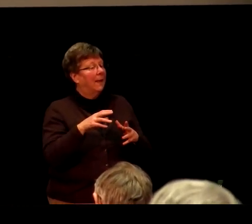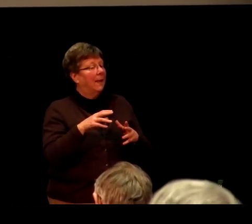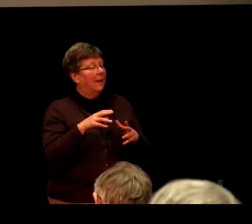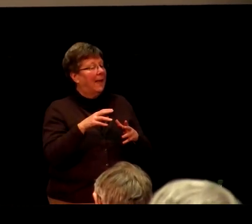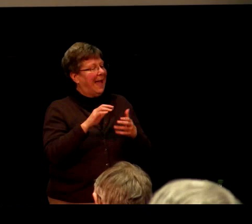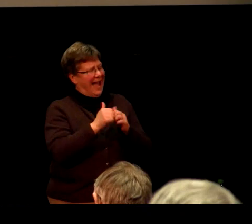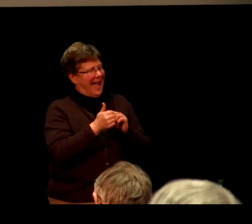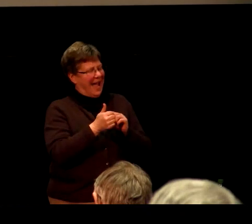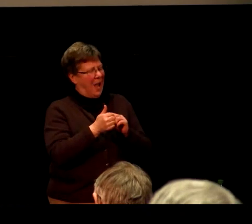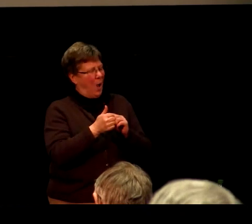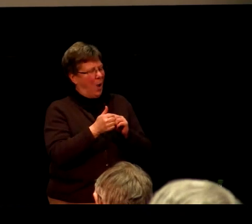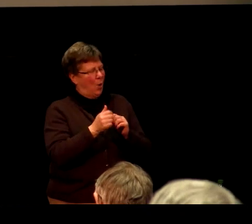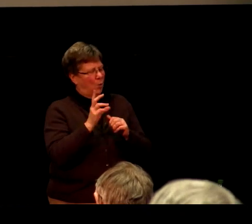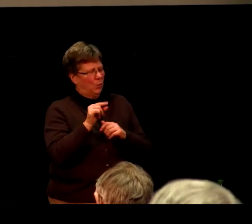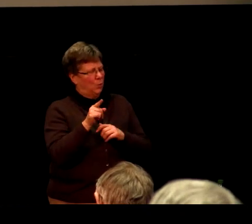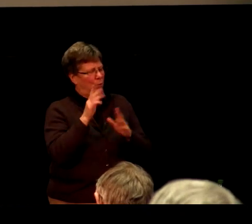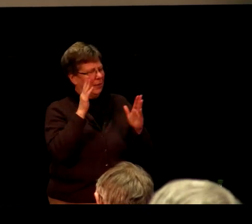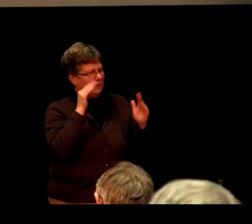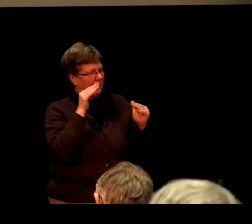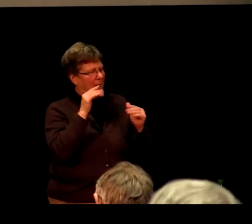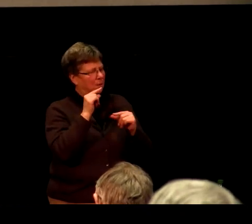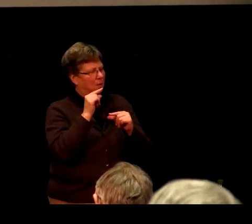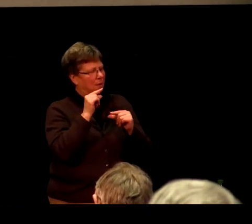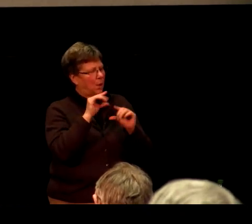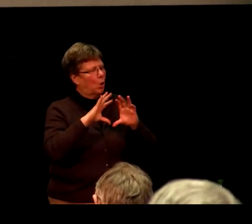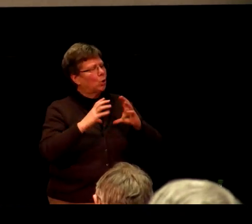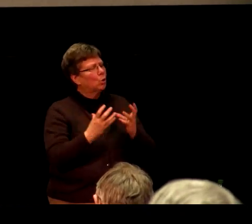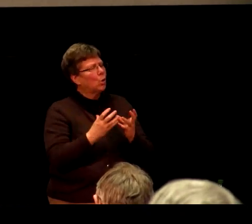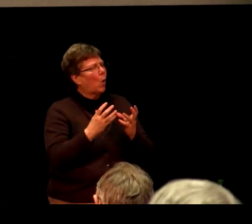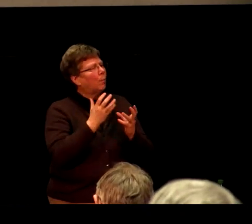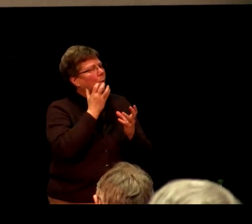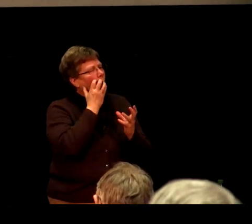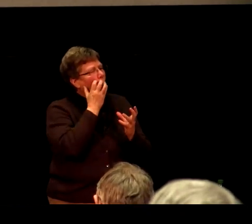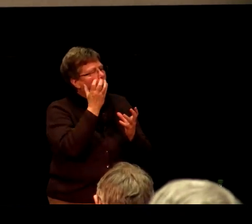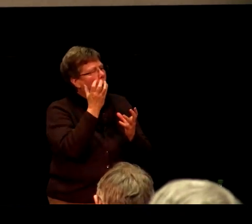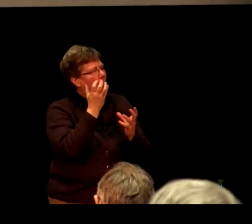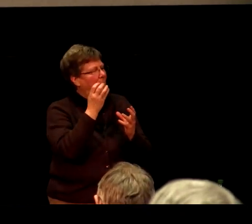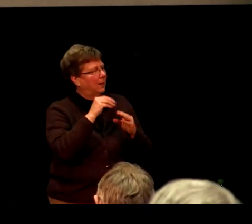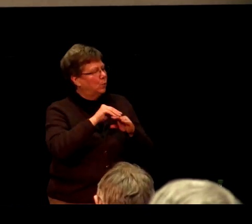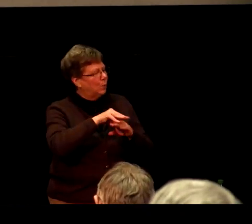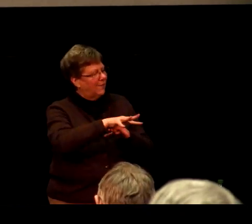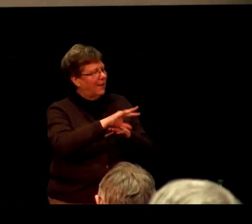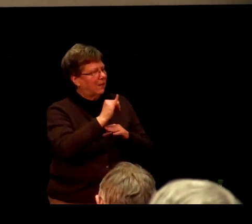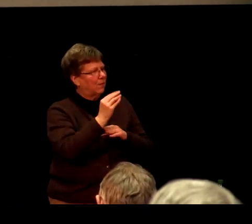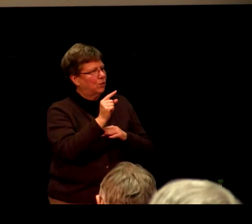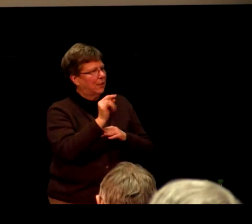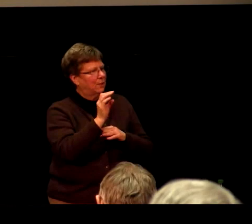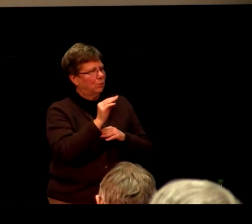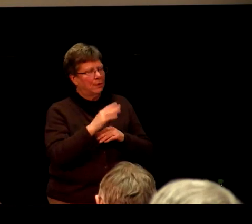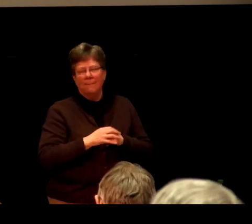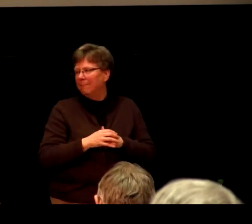is how do you expect global warming affects the jet stream?